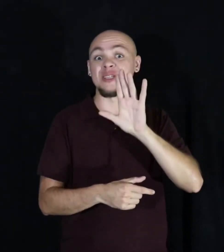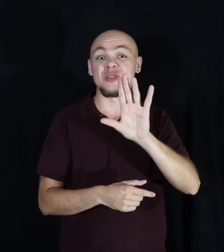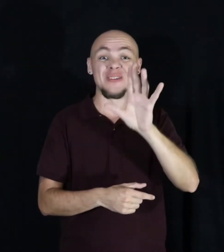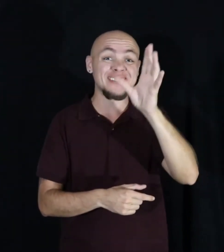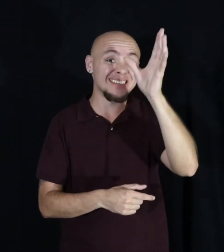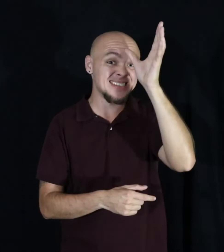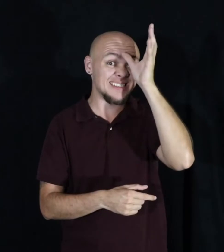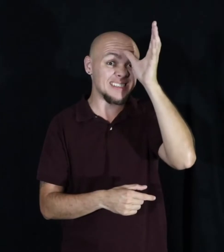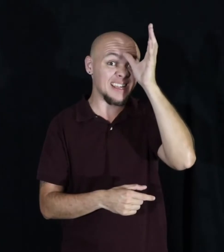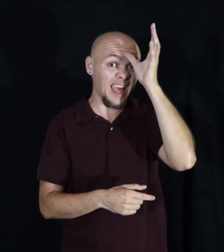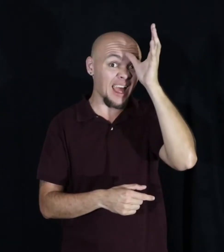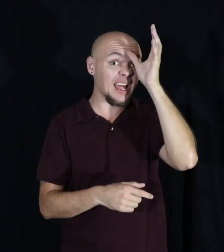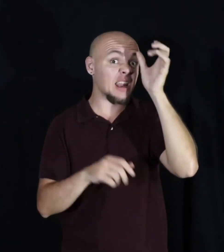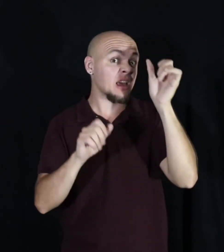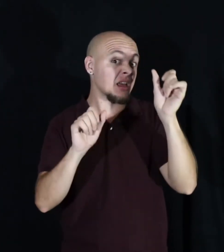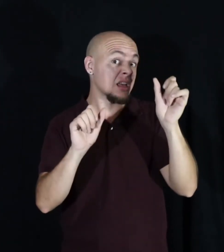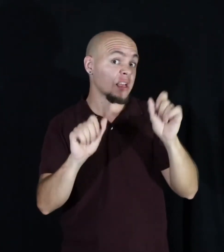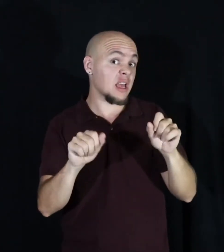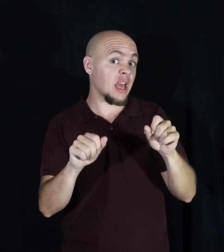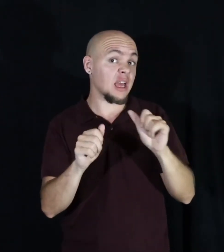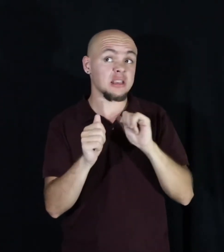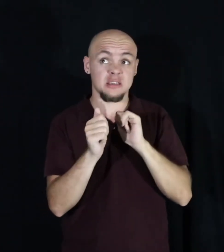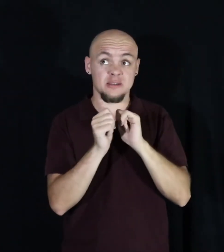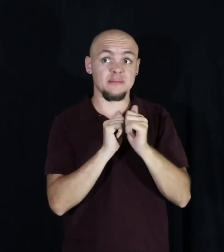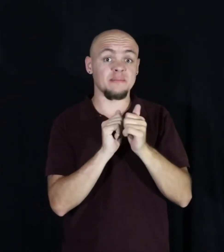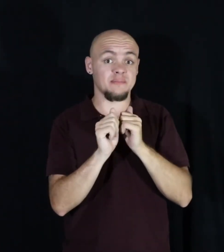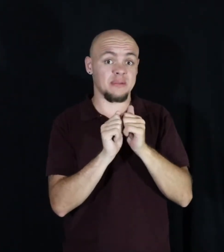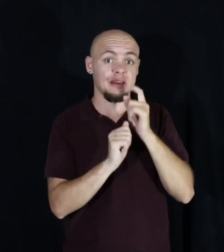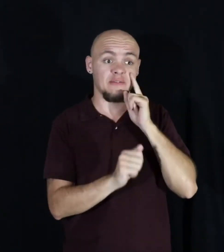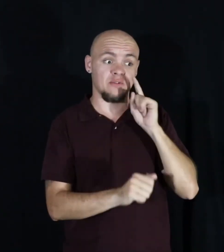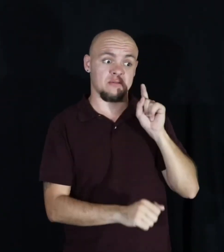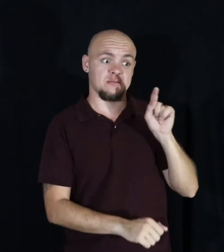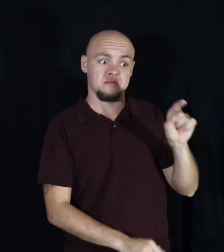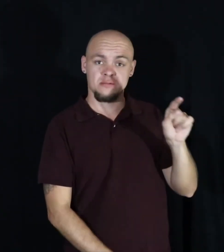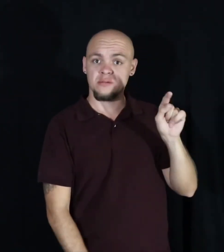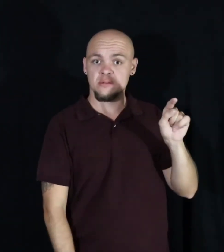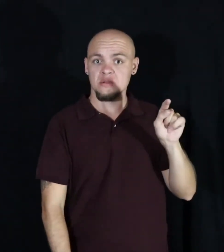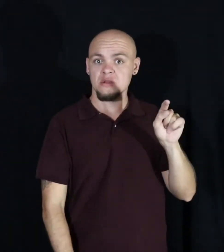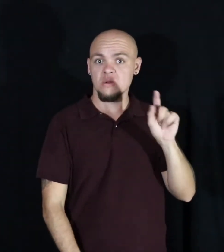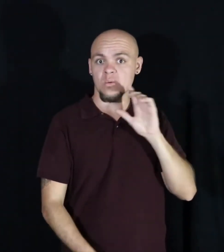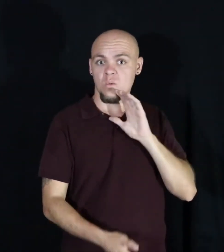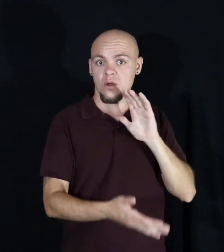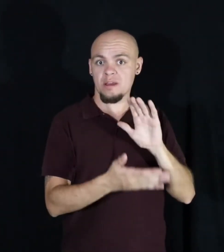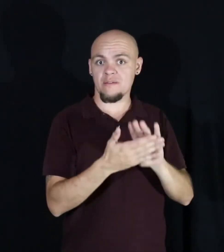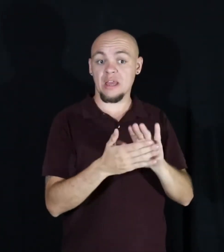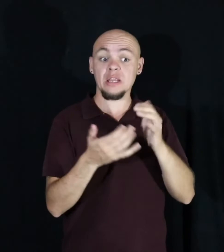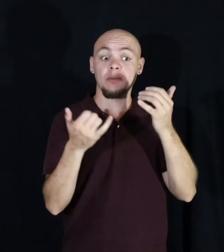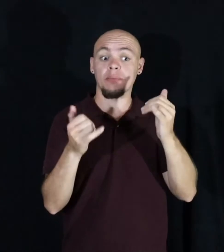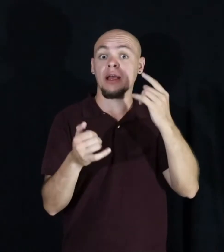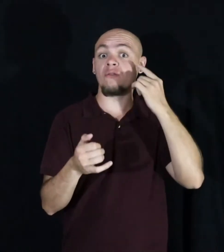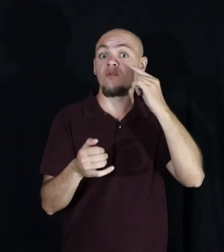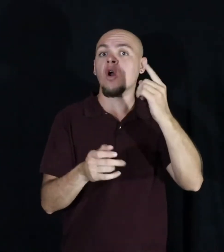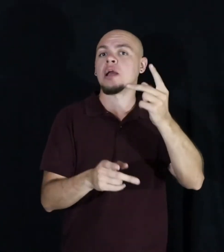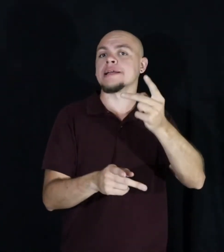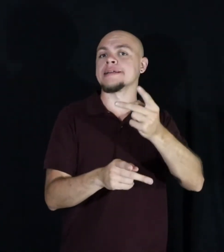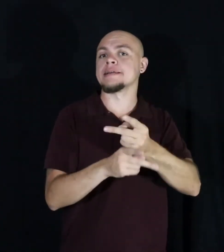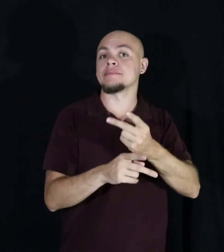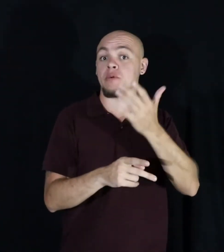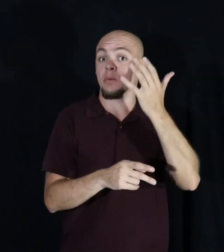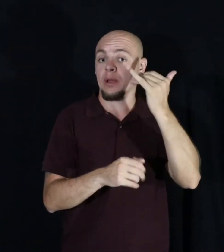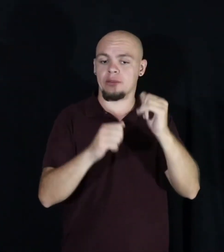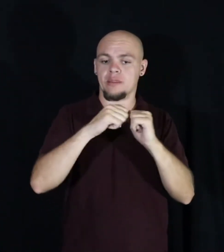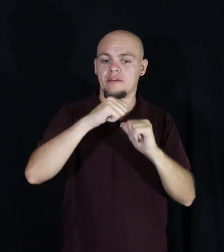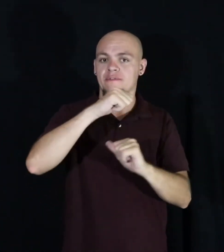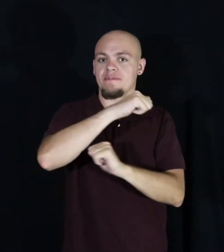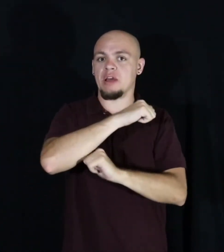dad, theoretically, is your competition. And you're all playing for keeps, because the founders of the